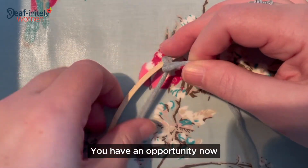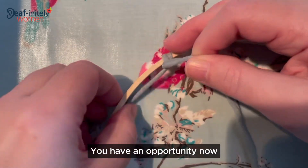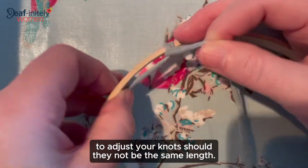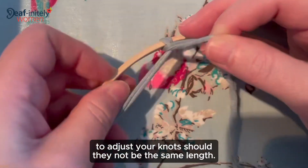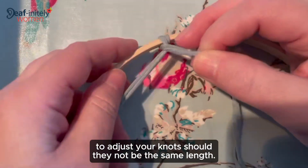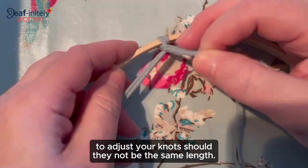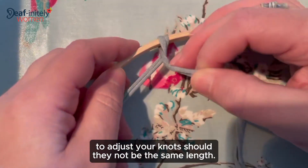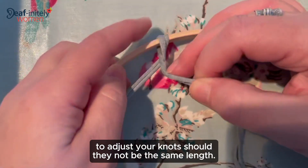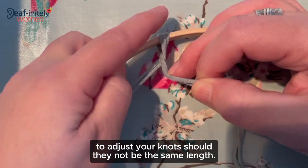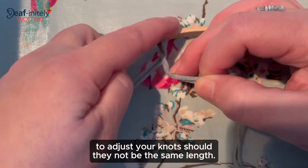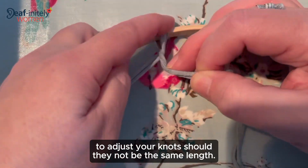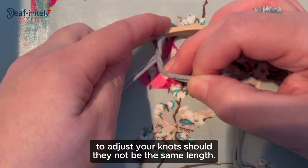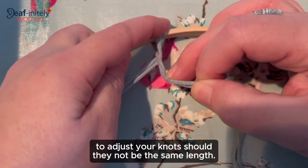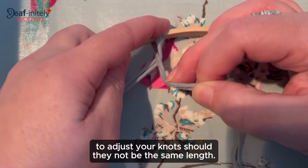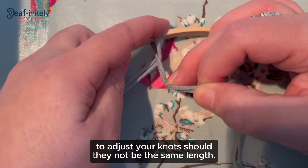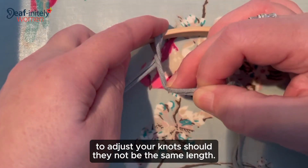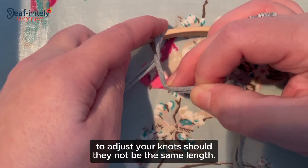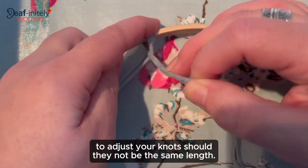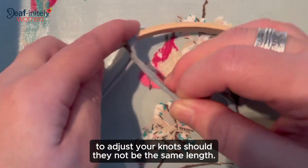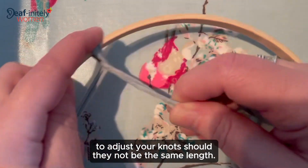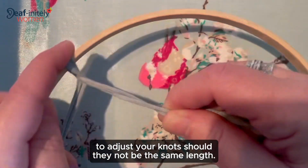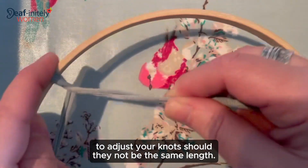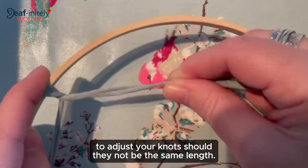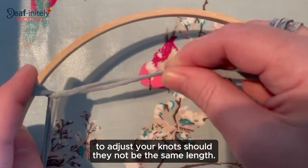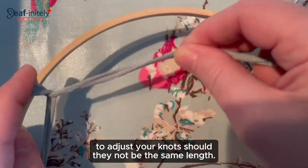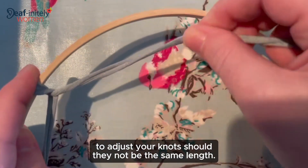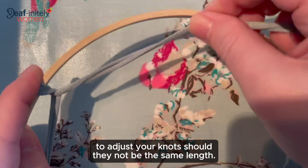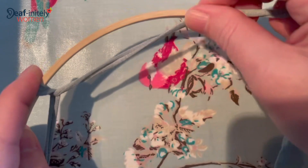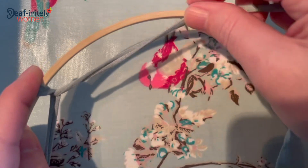to adjust your knots should they not be the same length.